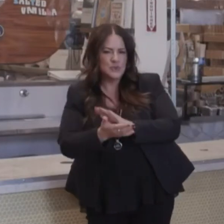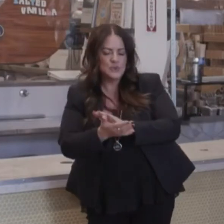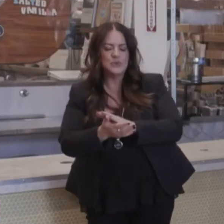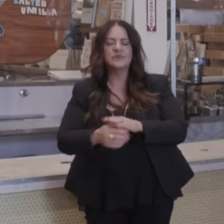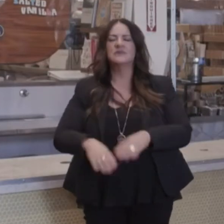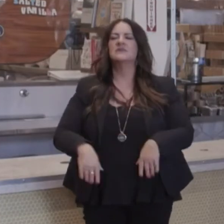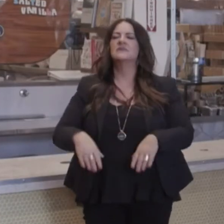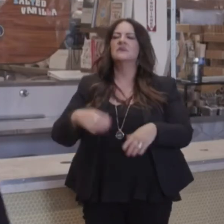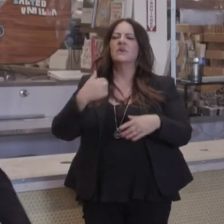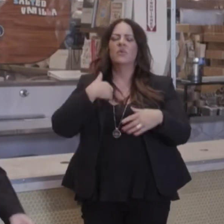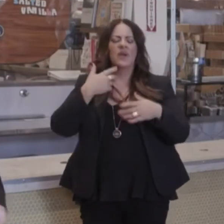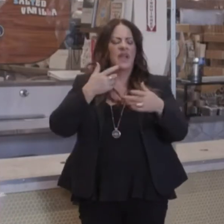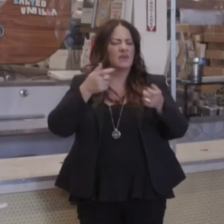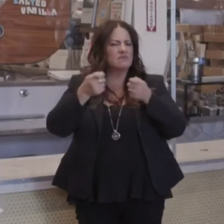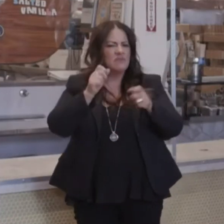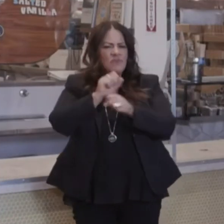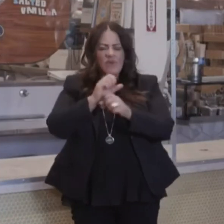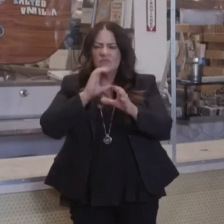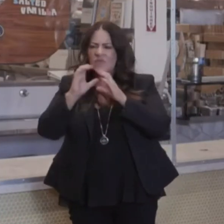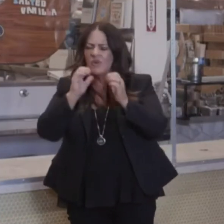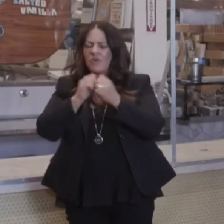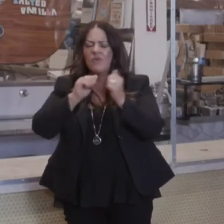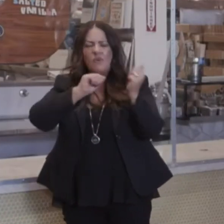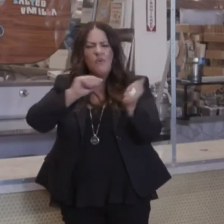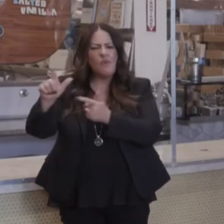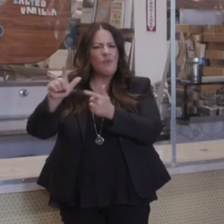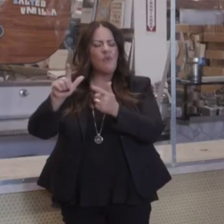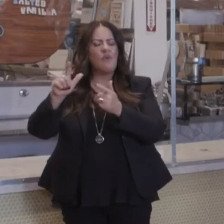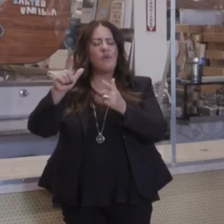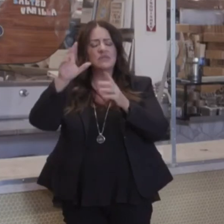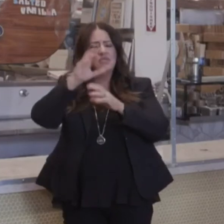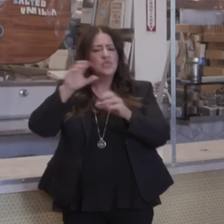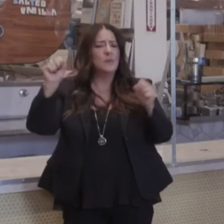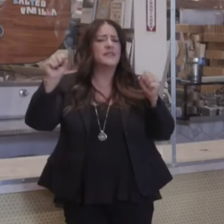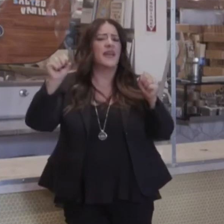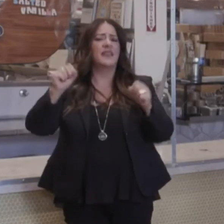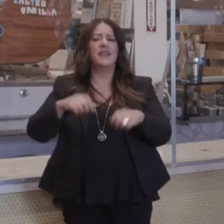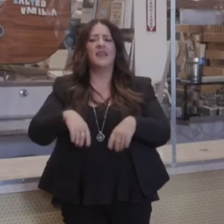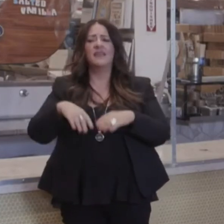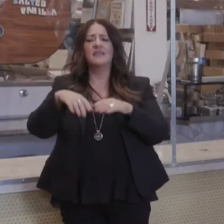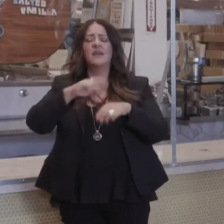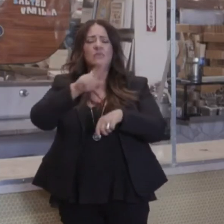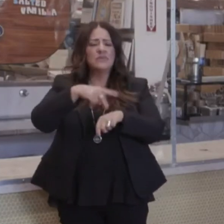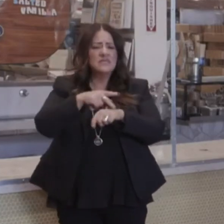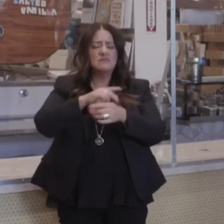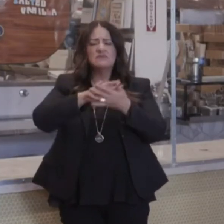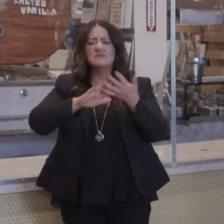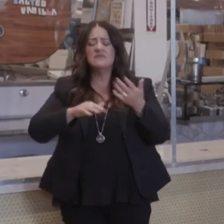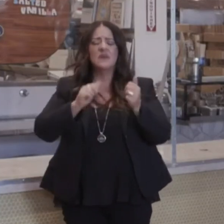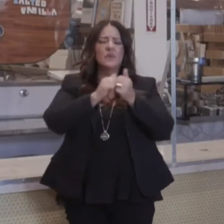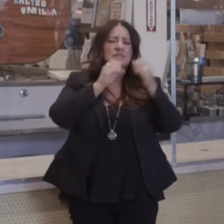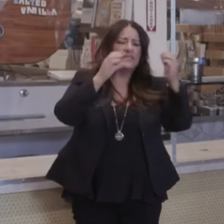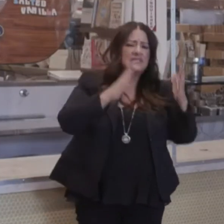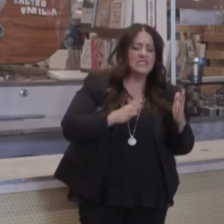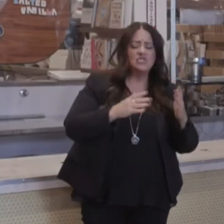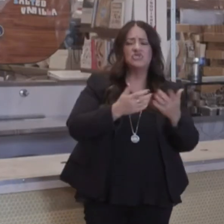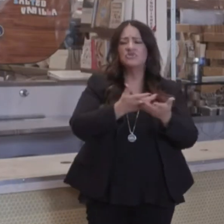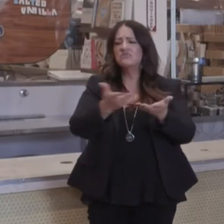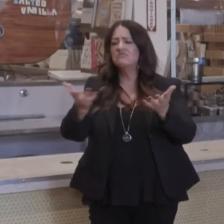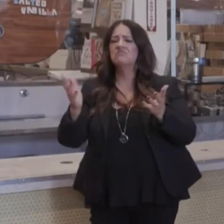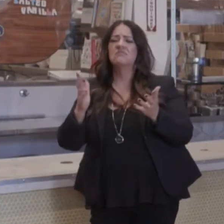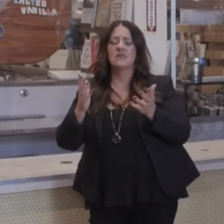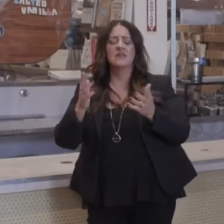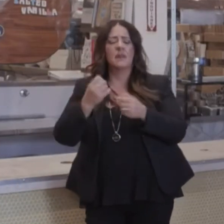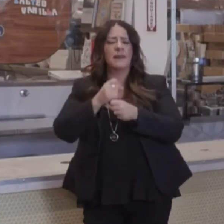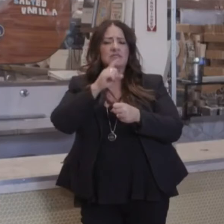administrators, superintendents, both the local and county level, as well as our classified employees, not just our teachers, which are foundational to make